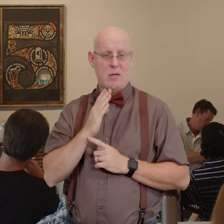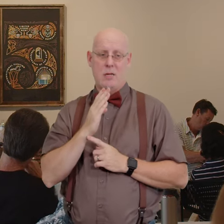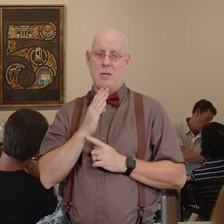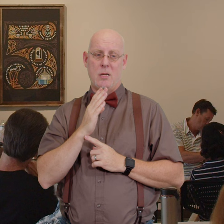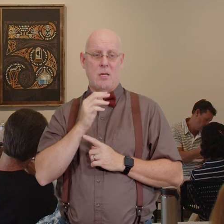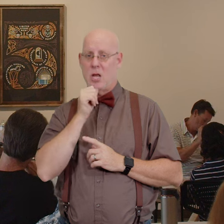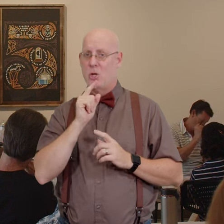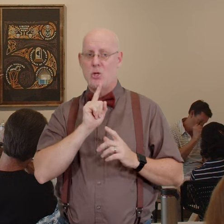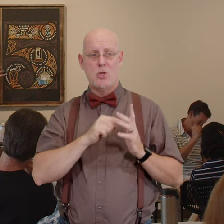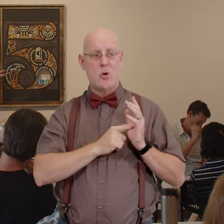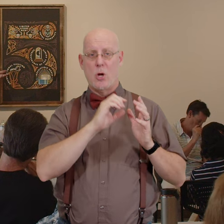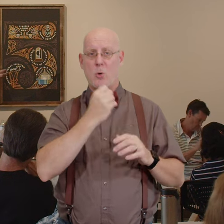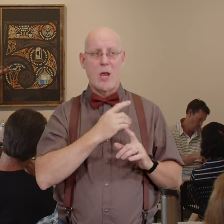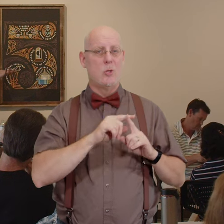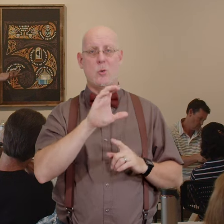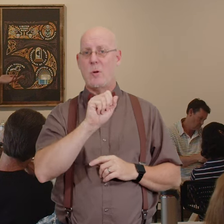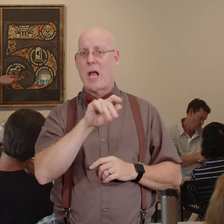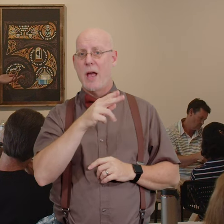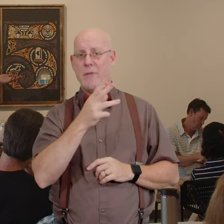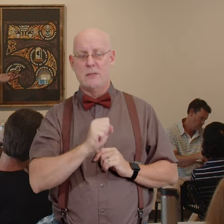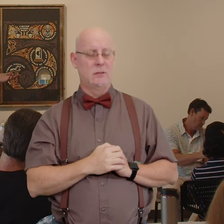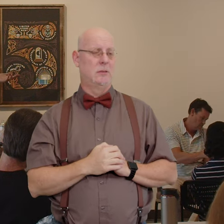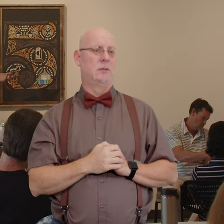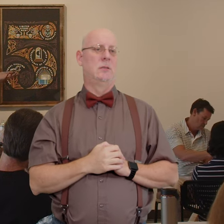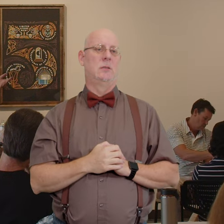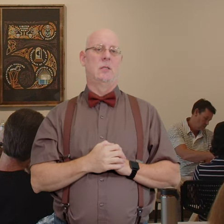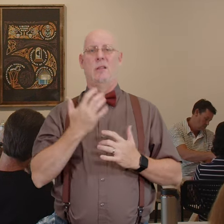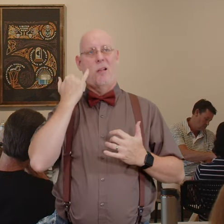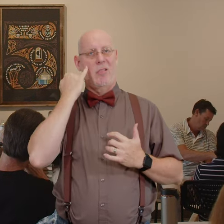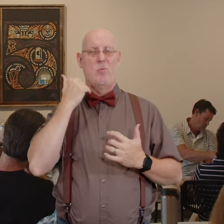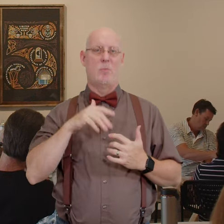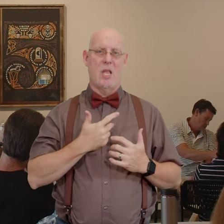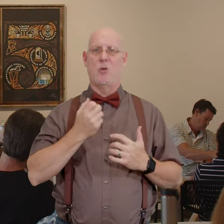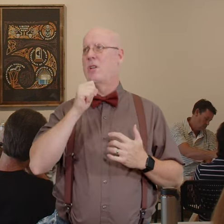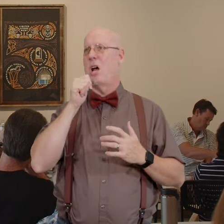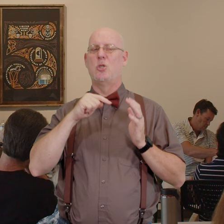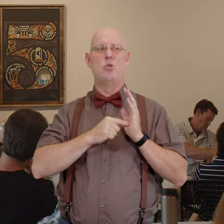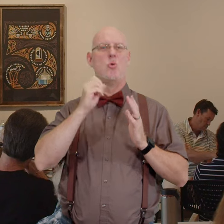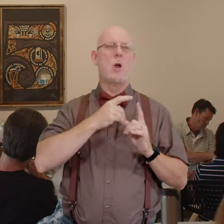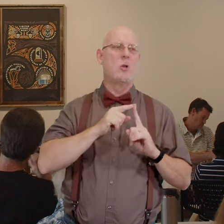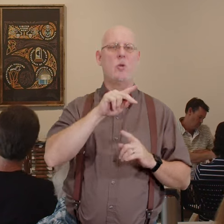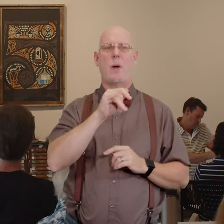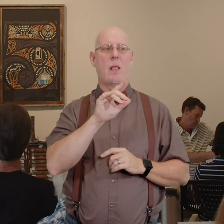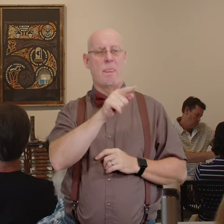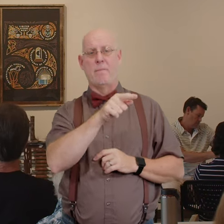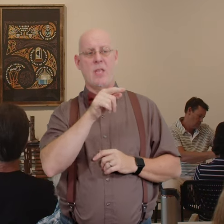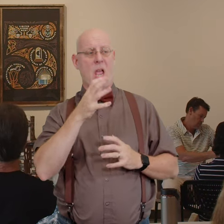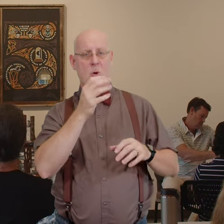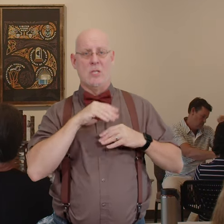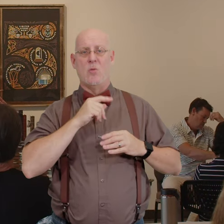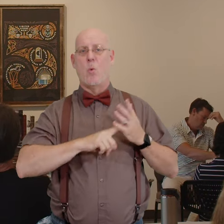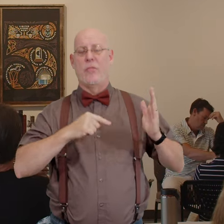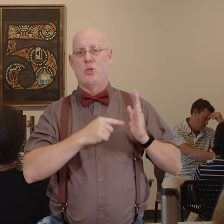not showing grace to Caiaphas, probably, unless we have an axe to grind, or not showing grace to Pontius Pilate. They died in their sin. They